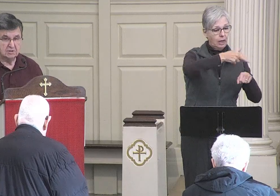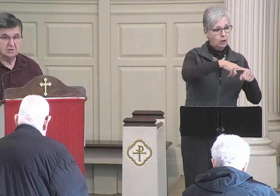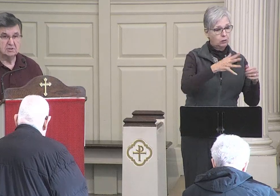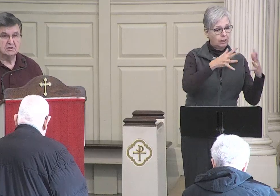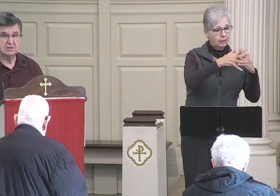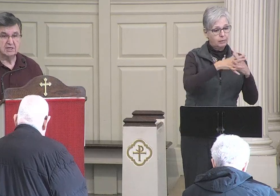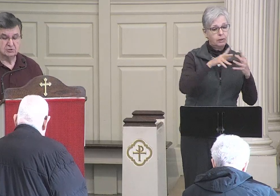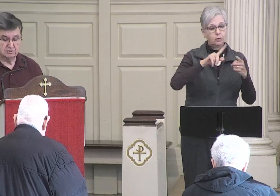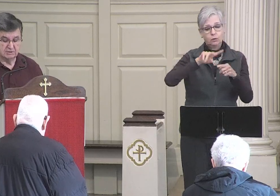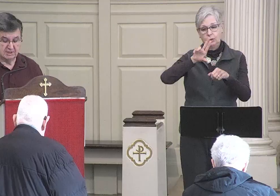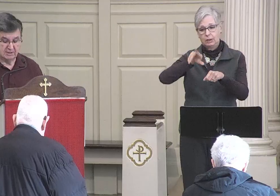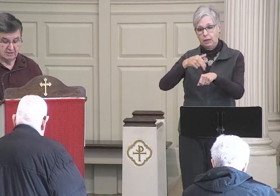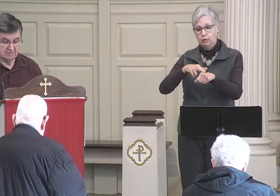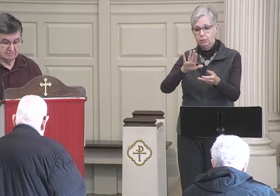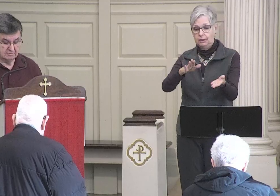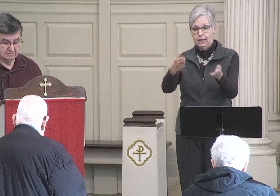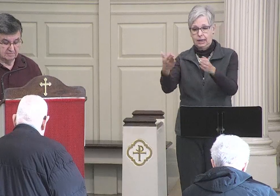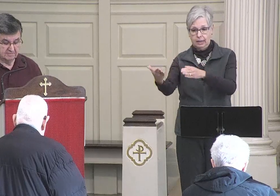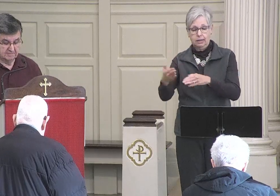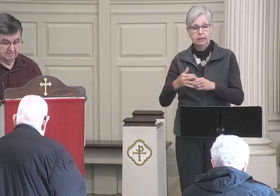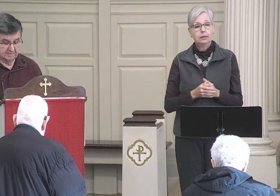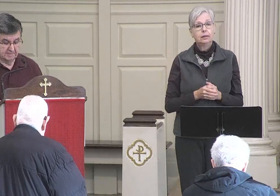conception to natural death.